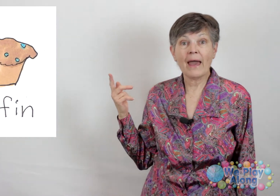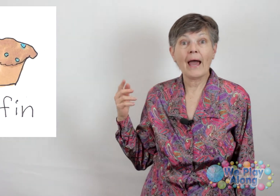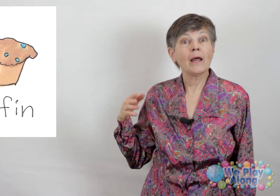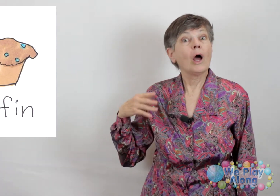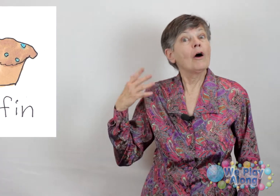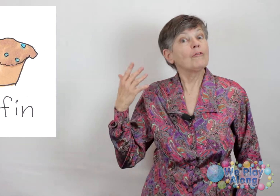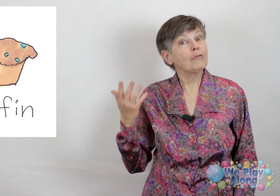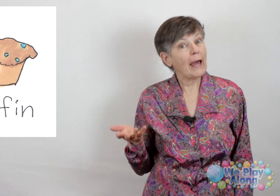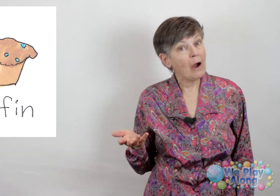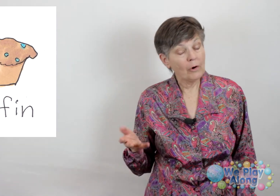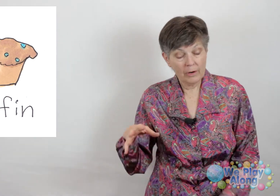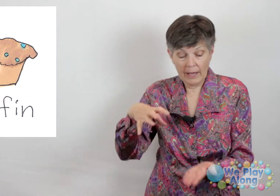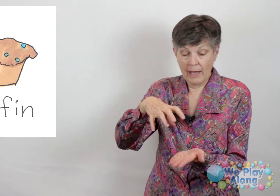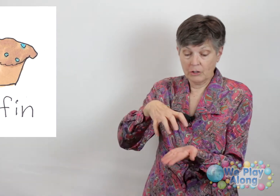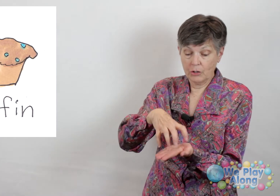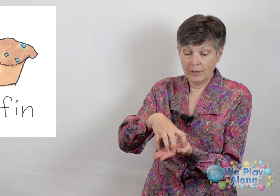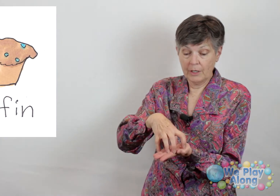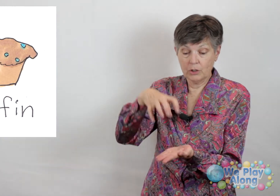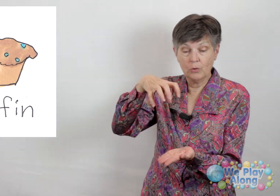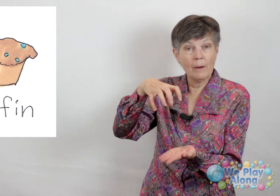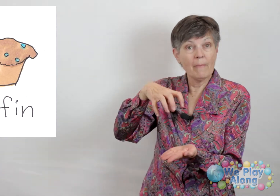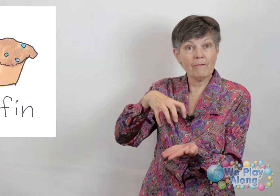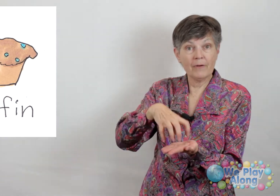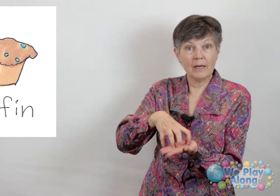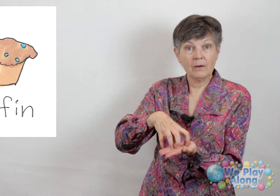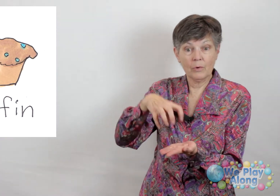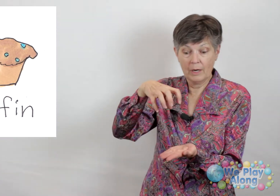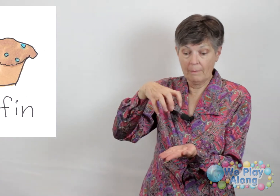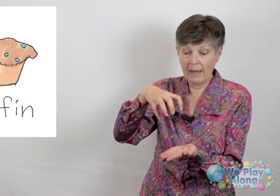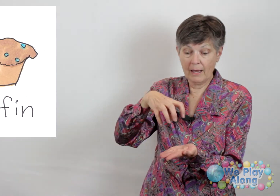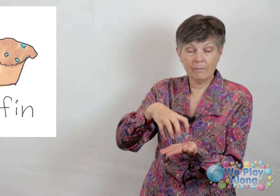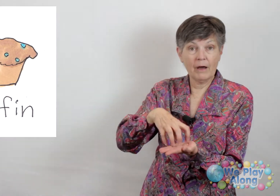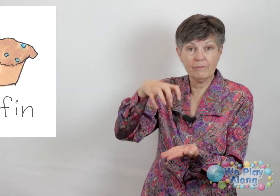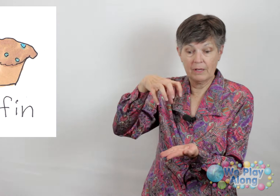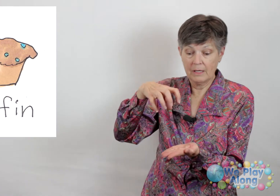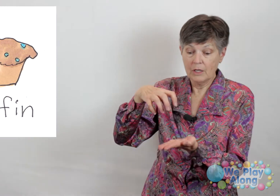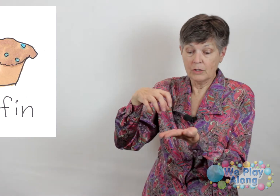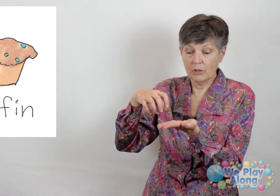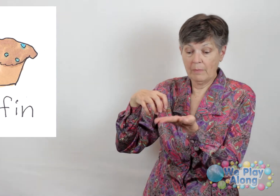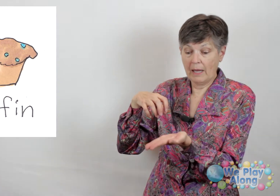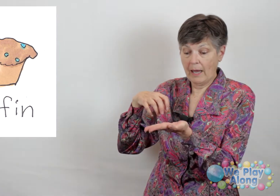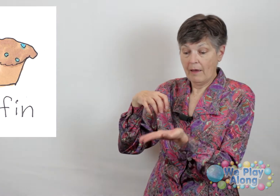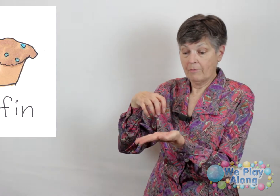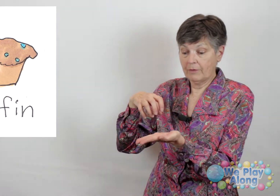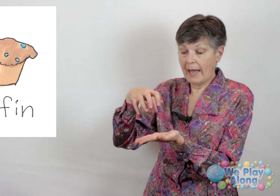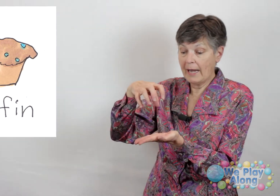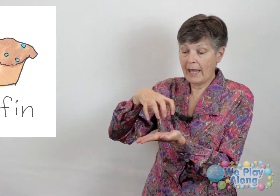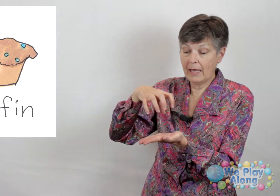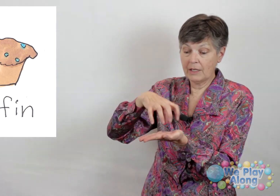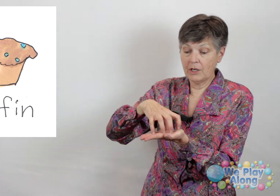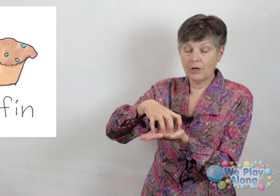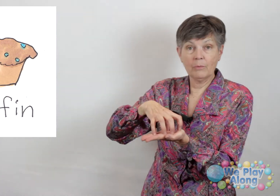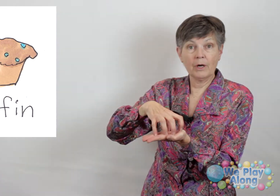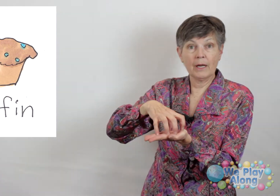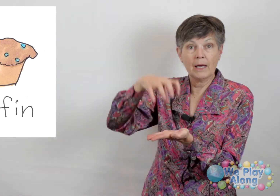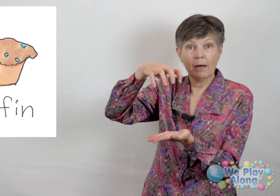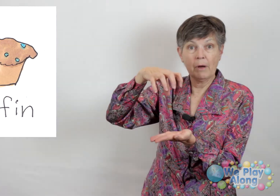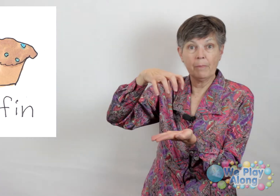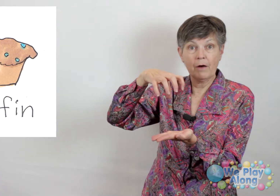that flour and turn it into a muffin. We're going to bake a muffin. So you make a flat hand here, and we're going to come up off